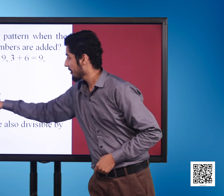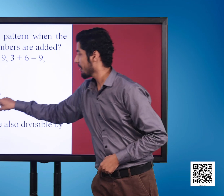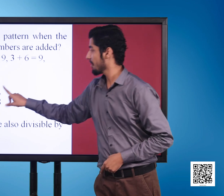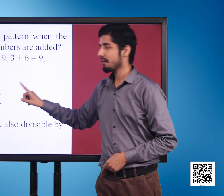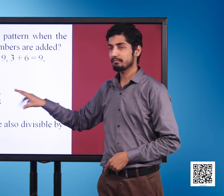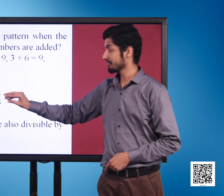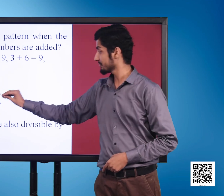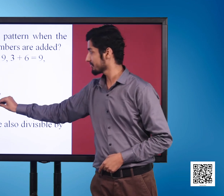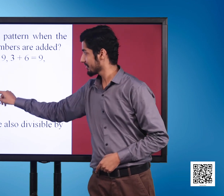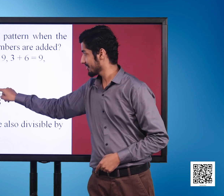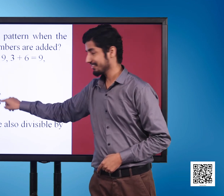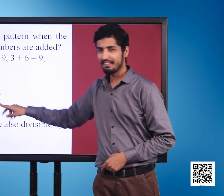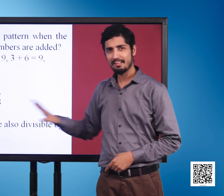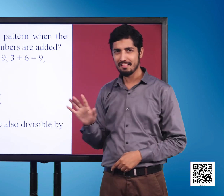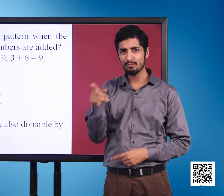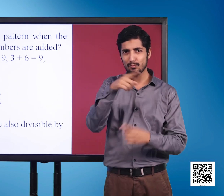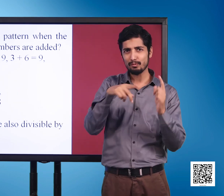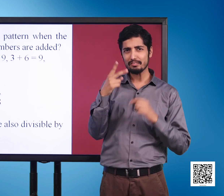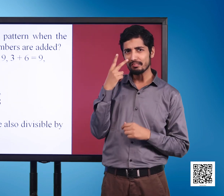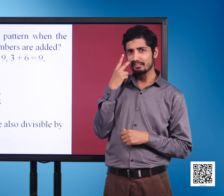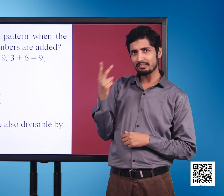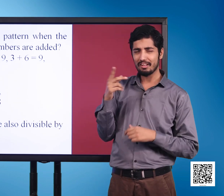5 plus 2 plus 8 plus 3 is equal to 18.